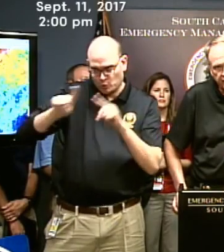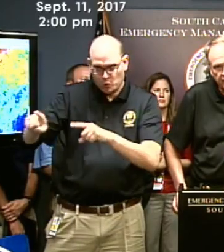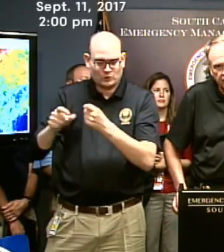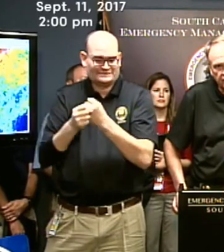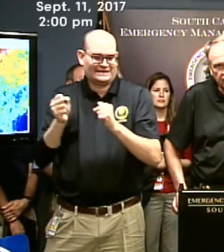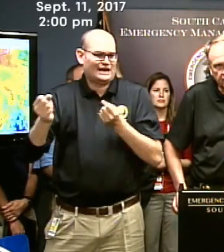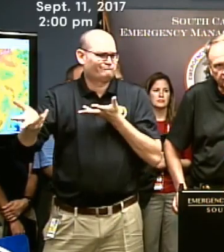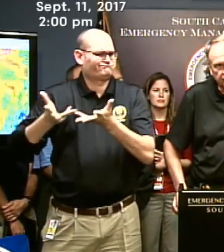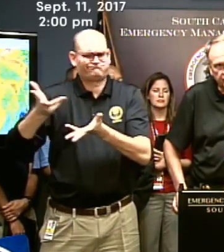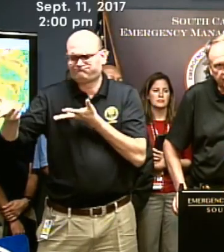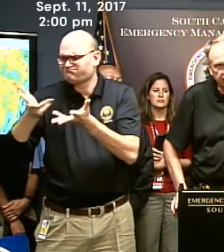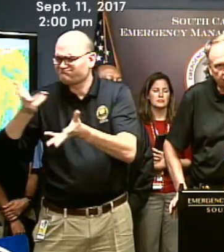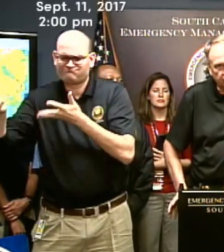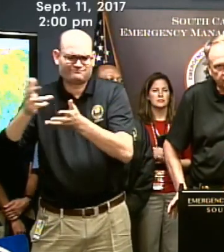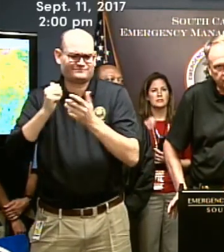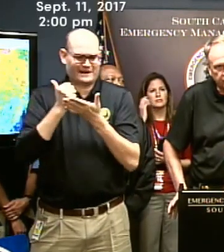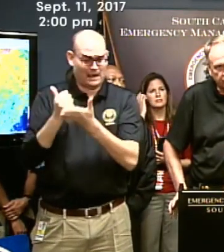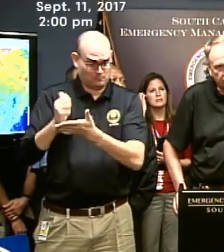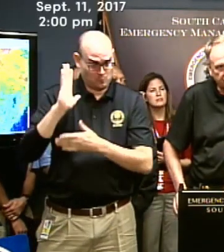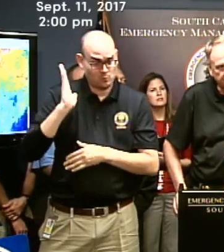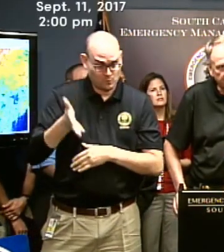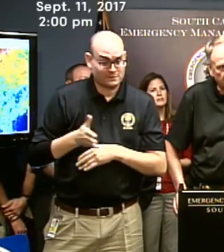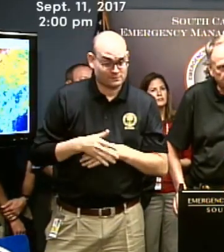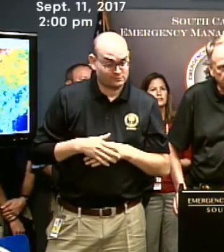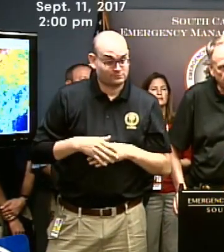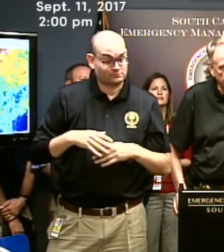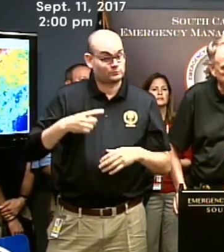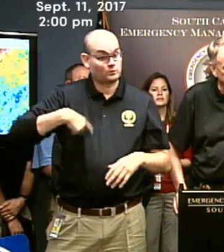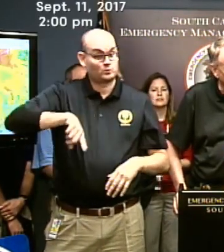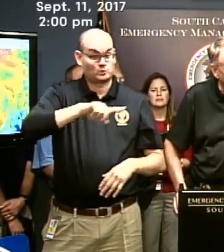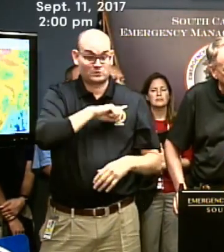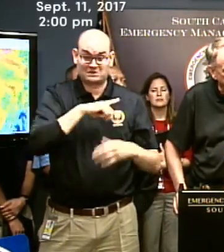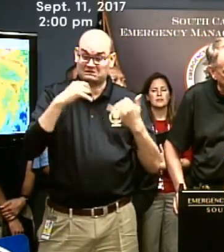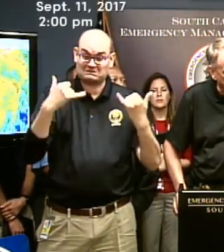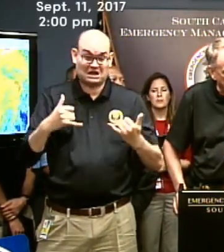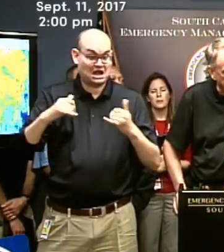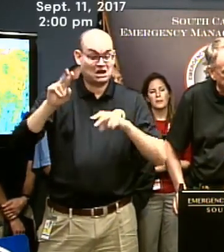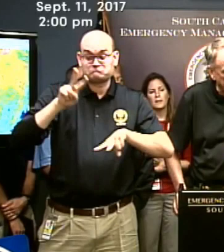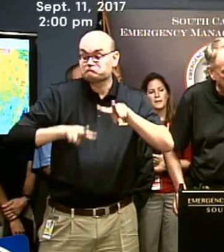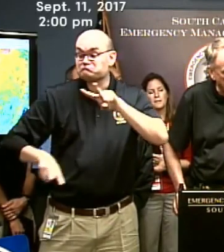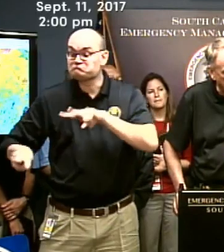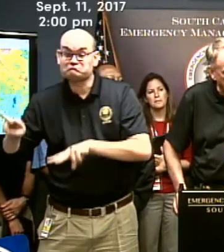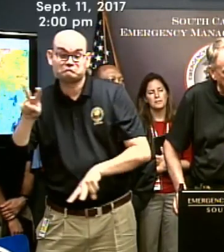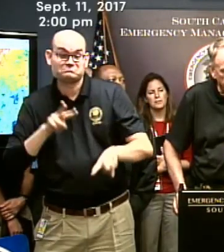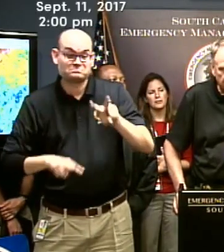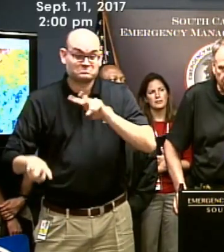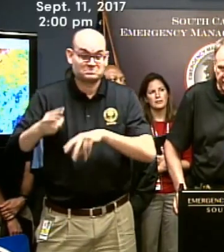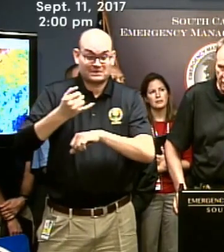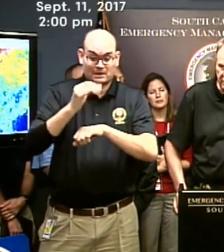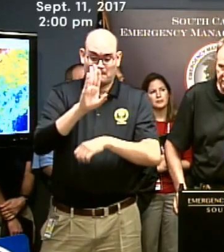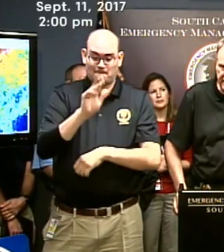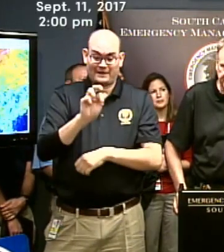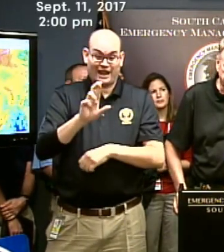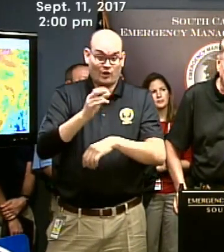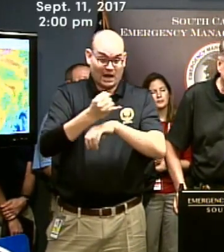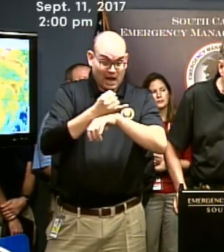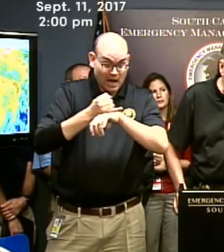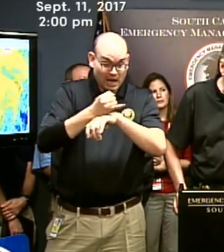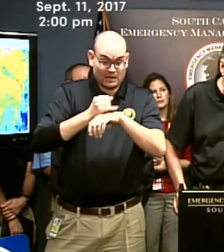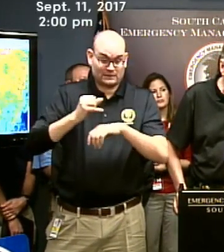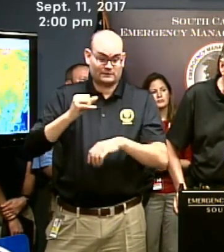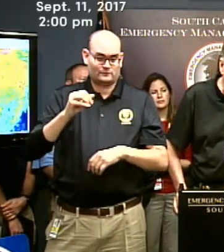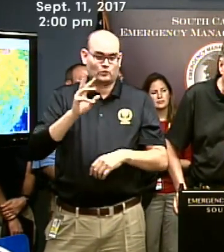there. We are currently patrolling, or will be patrolling, the Barrier Islands by water. We know we've had some